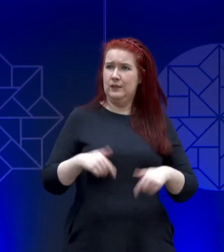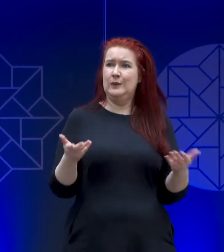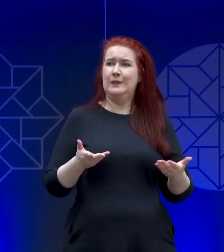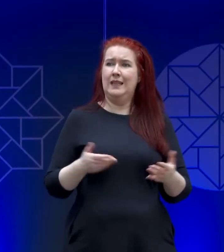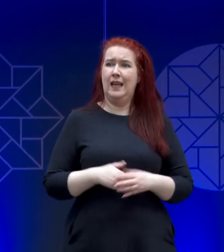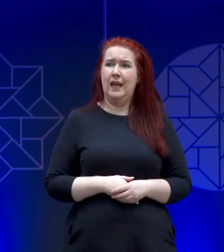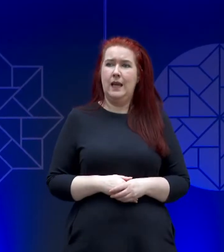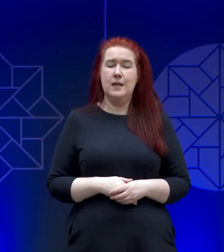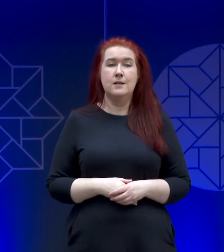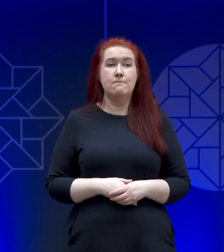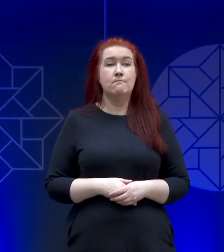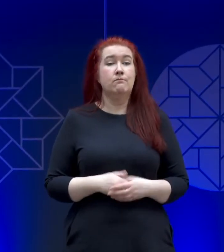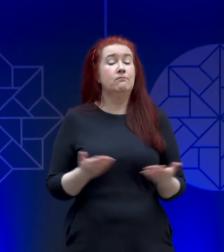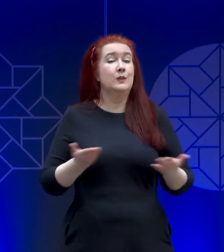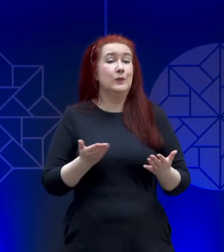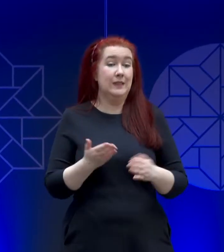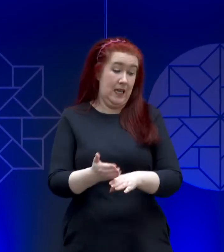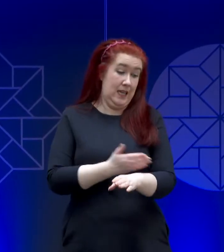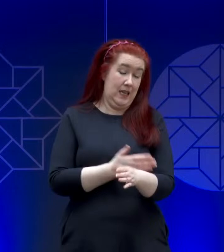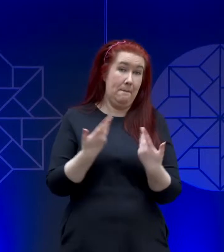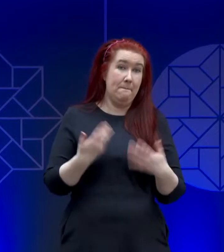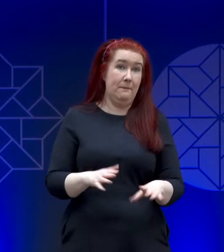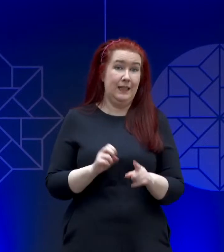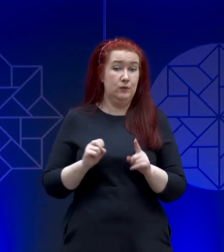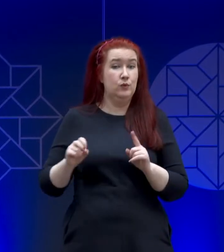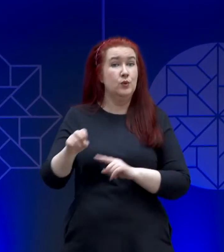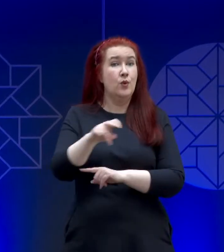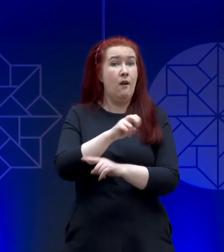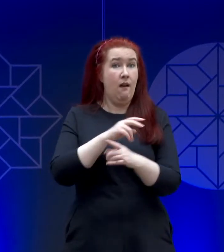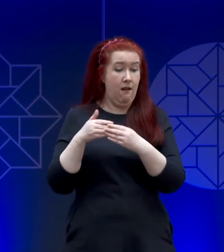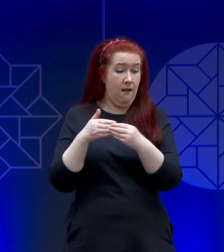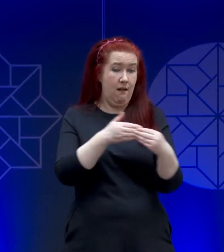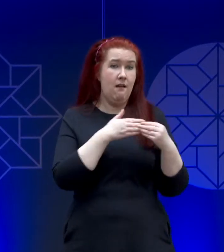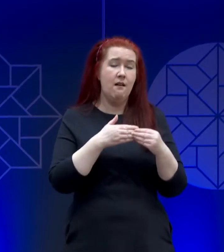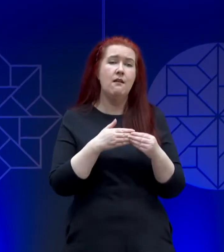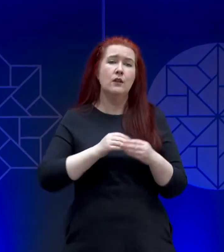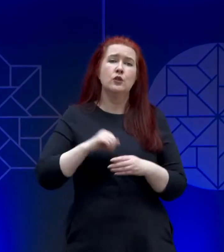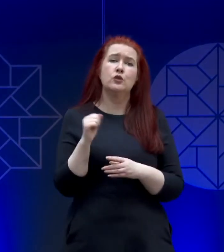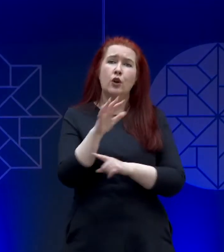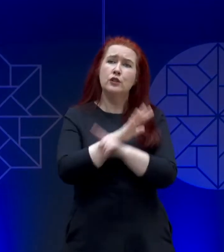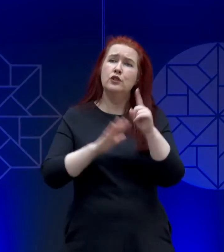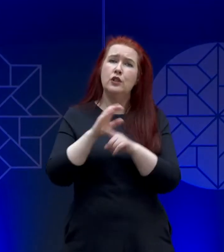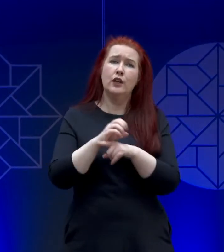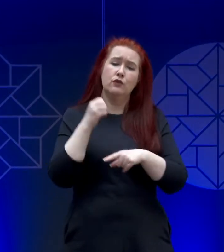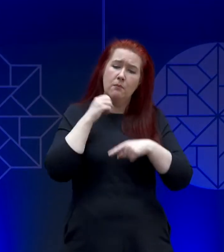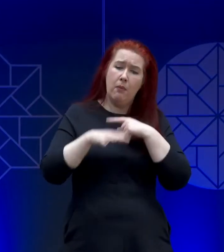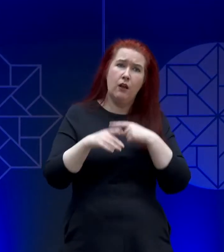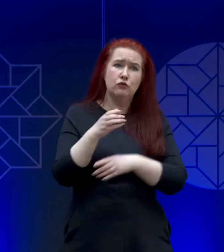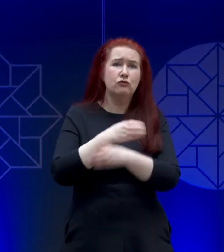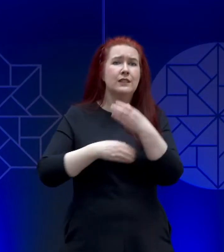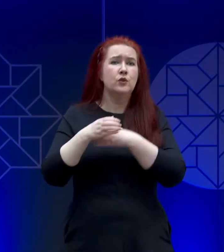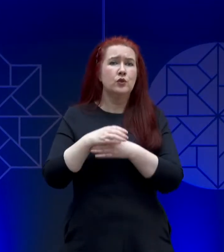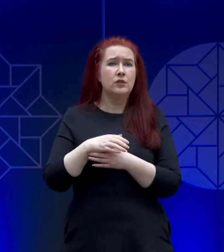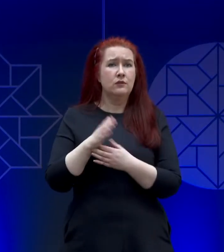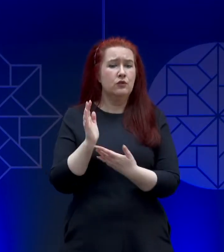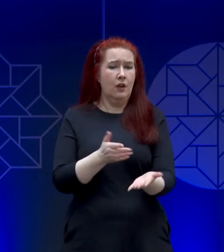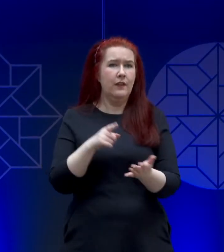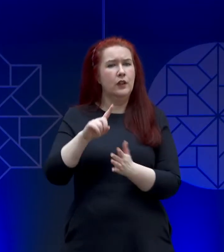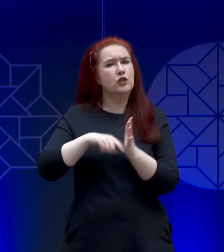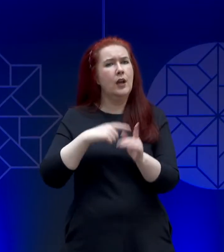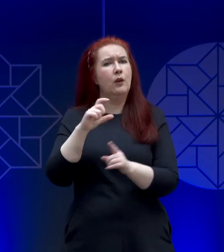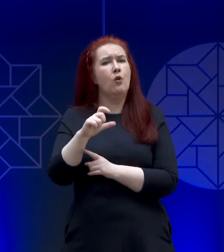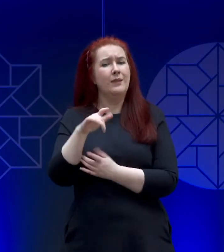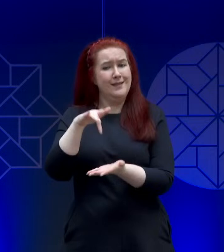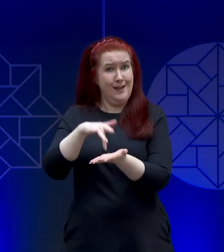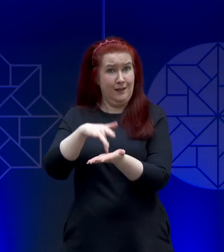today. I had the opportunity earlier on today to tour the Scottish National Blood Transfusion Service's Jack Copeland Centre. The